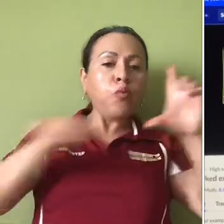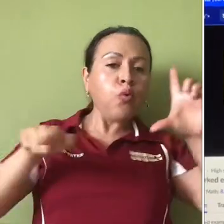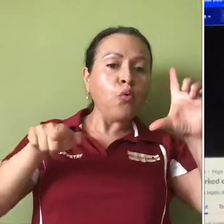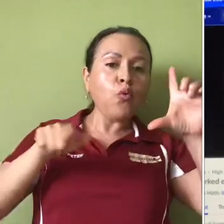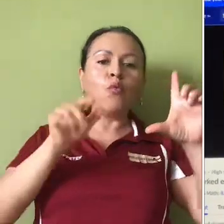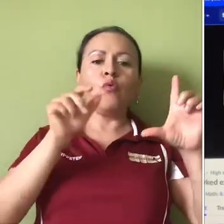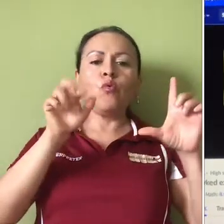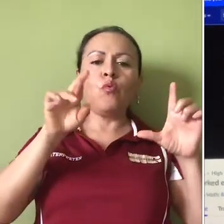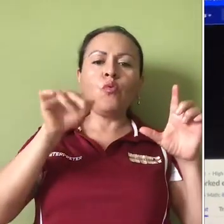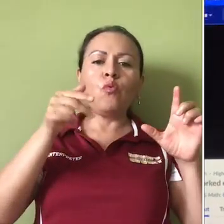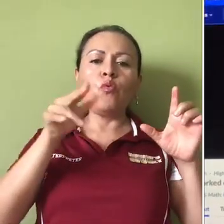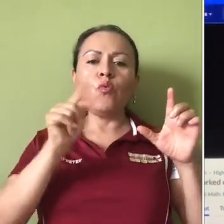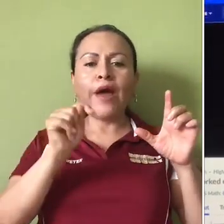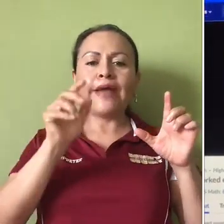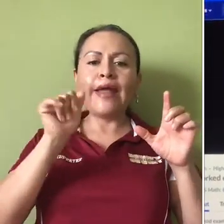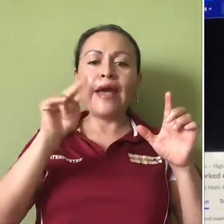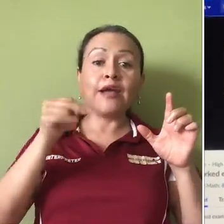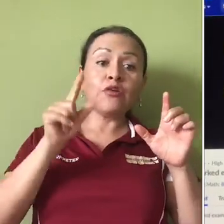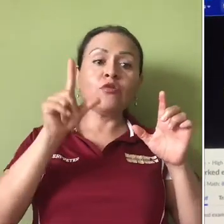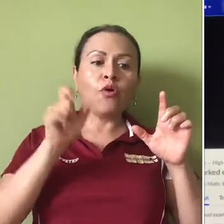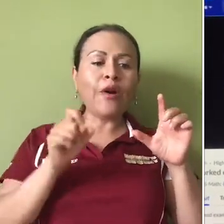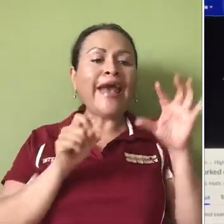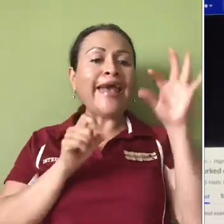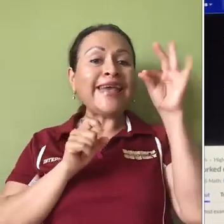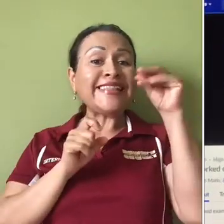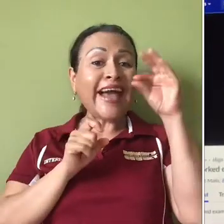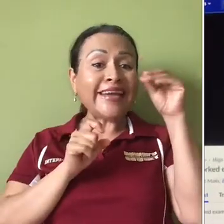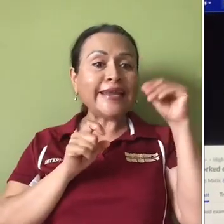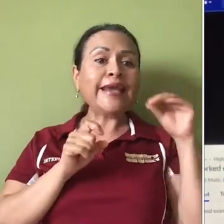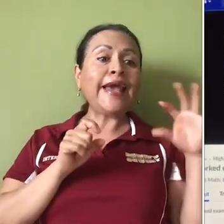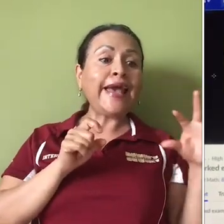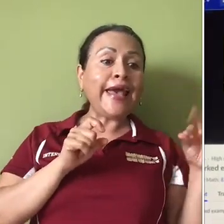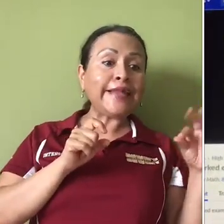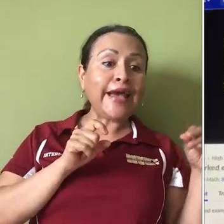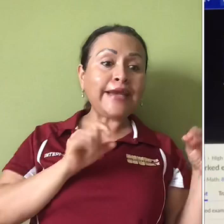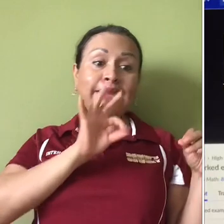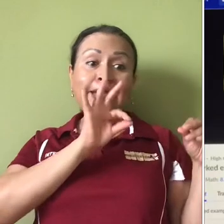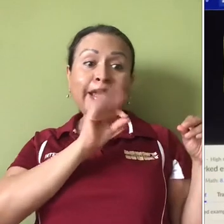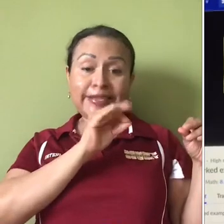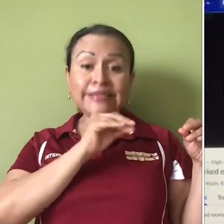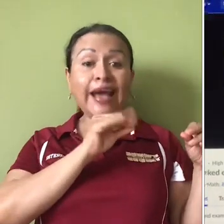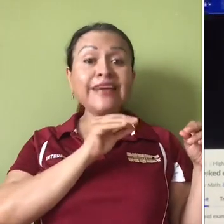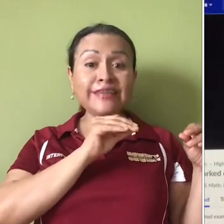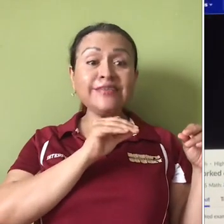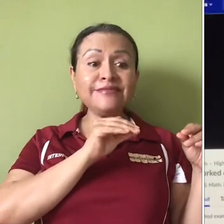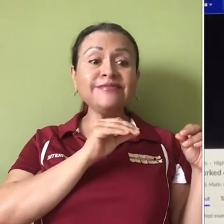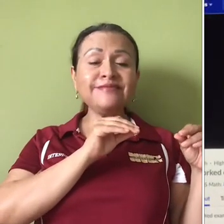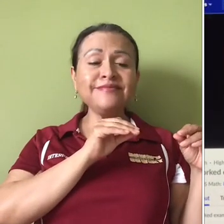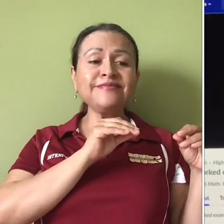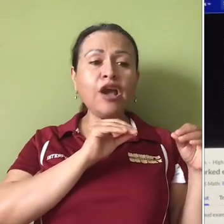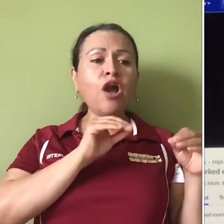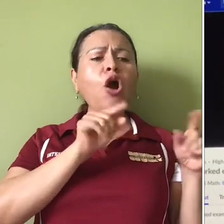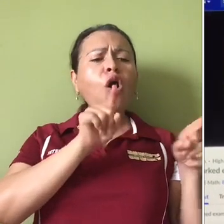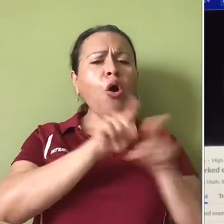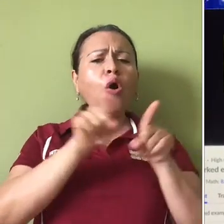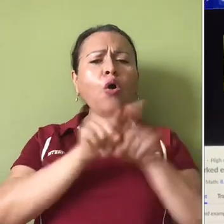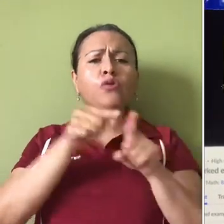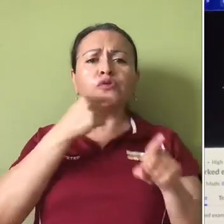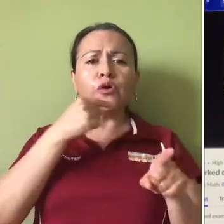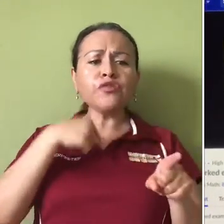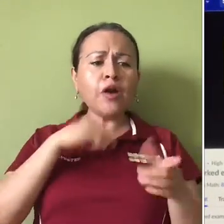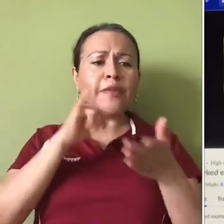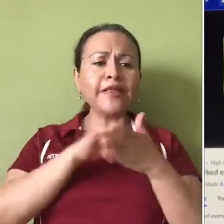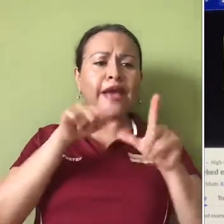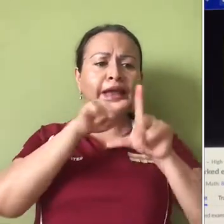90 degrees. So that's a 90-degree angle, that is a 90-degree angle, and that is a 90-degree angle over there. They also tell us that this angle over